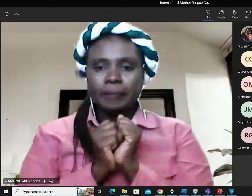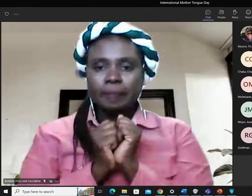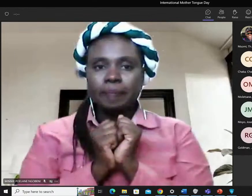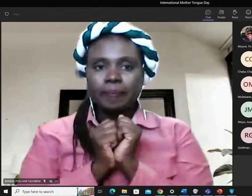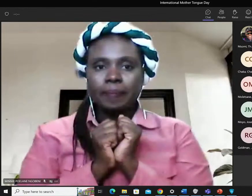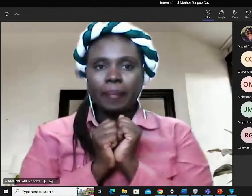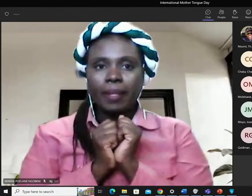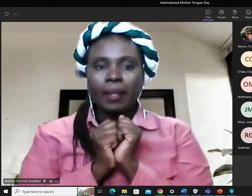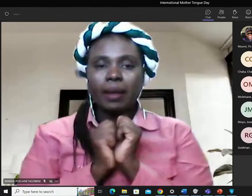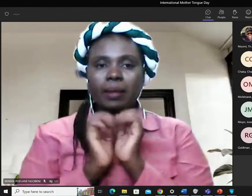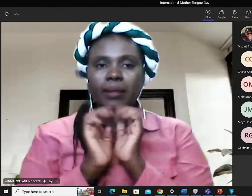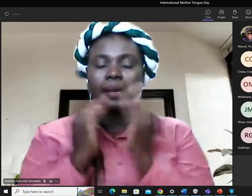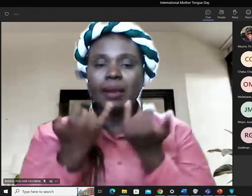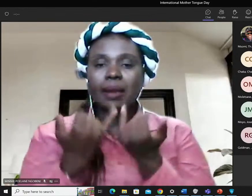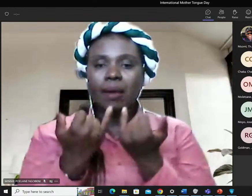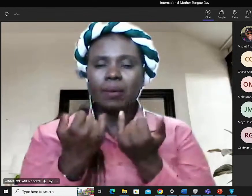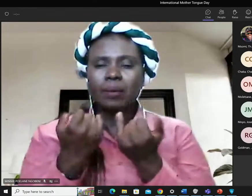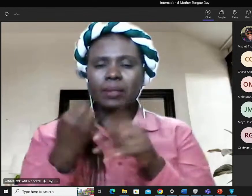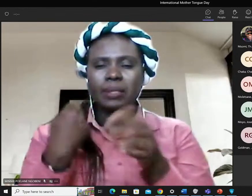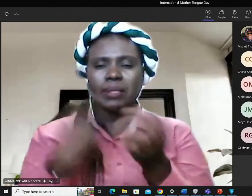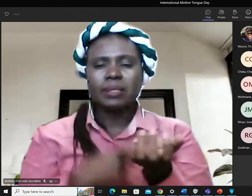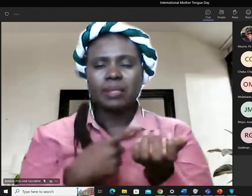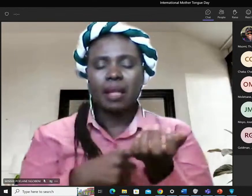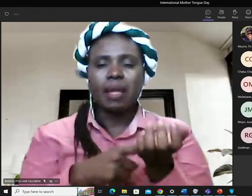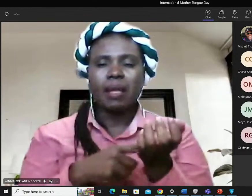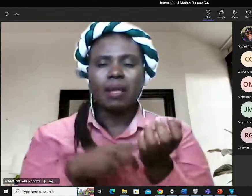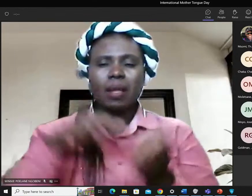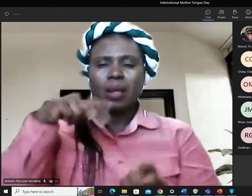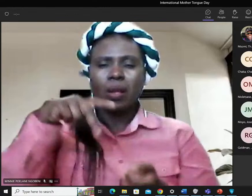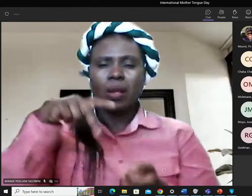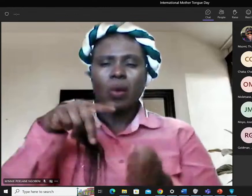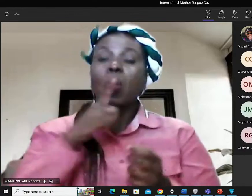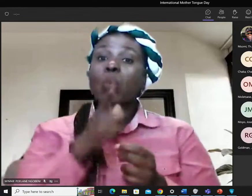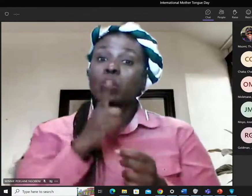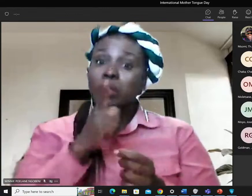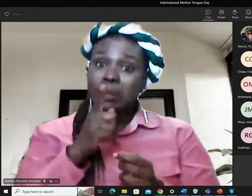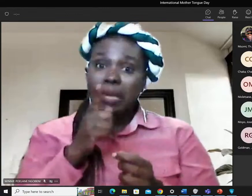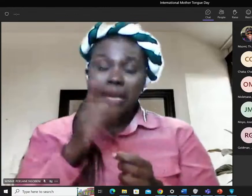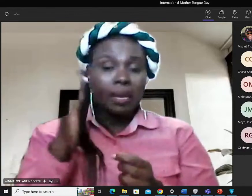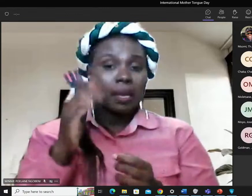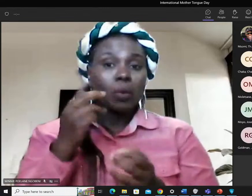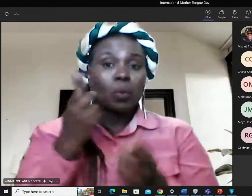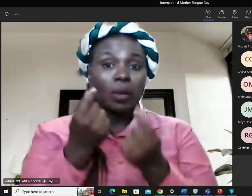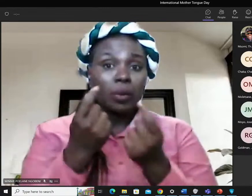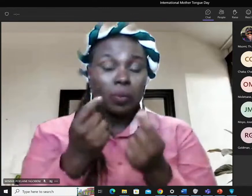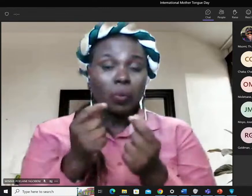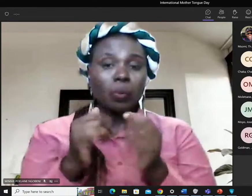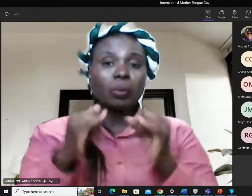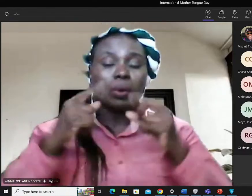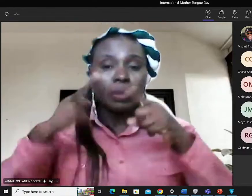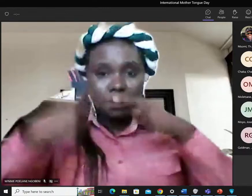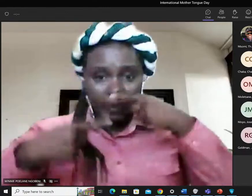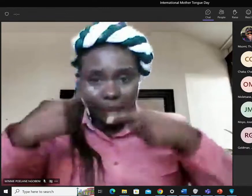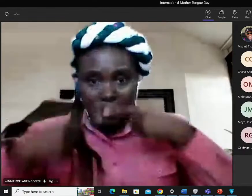it is high time that we walk the talk because we have had the